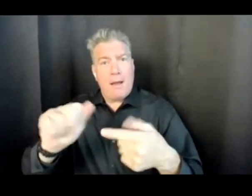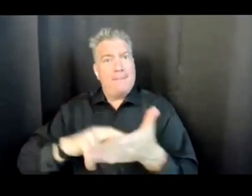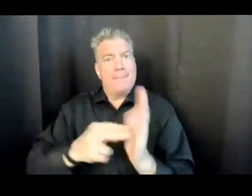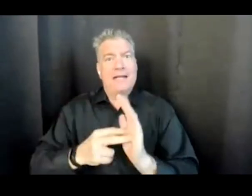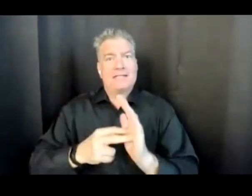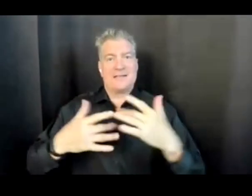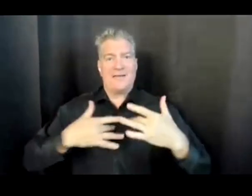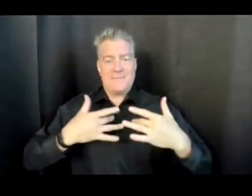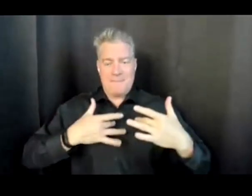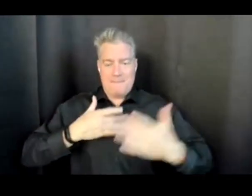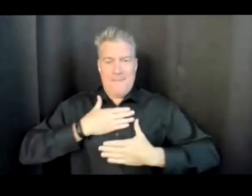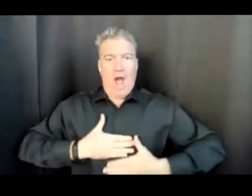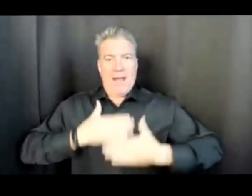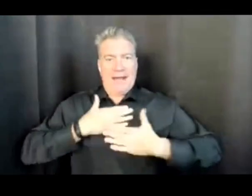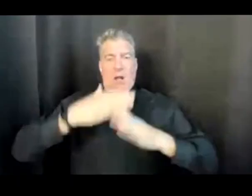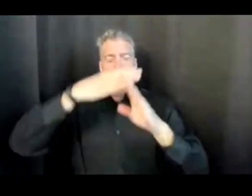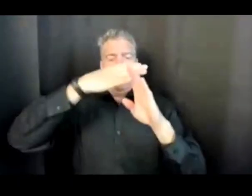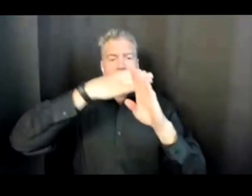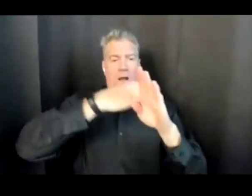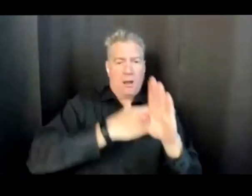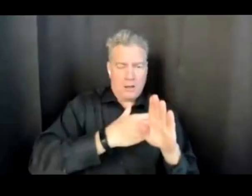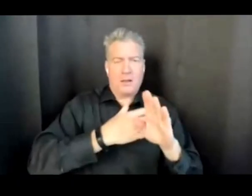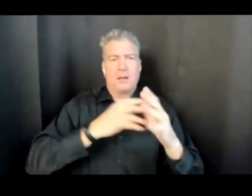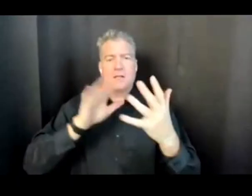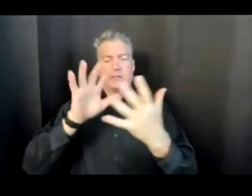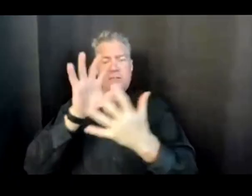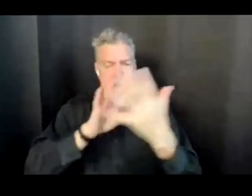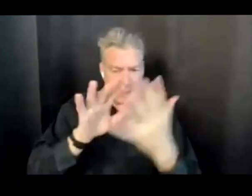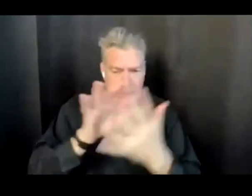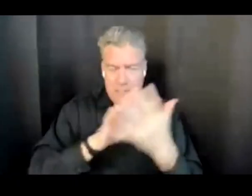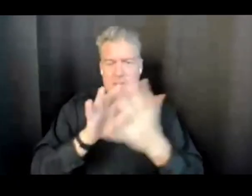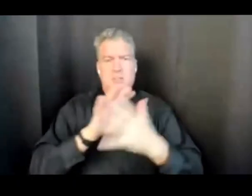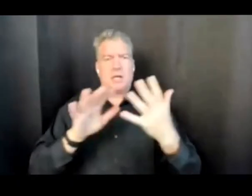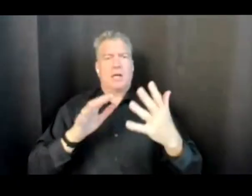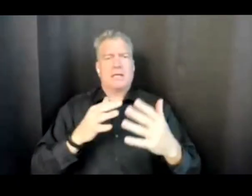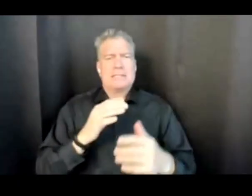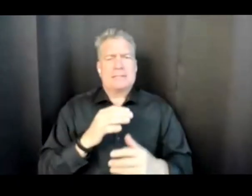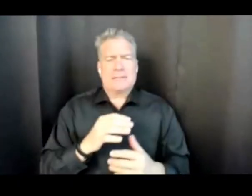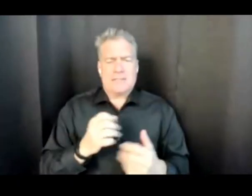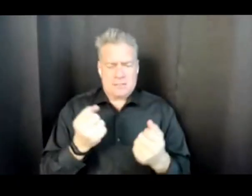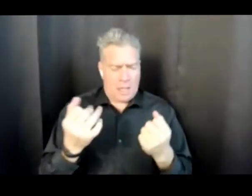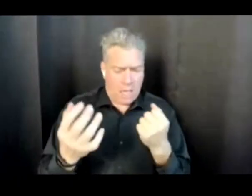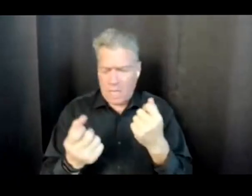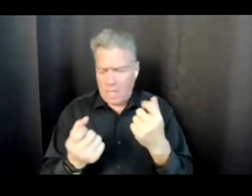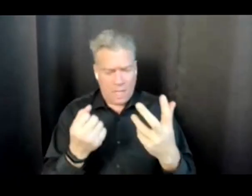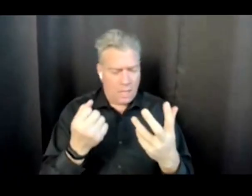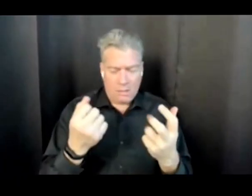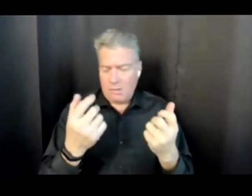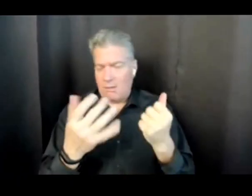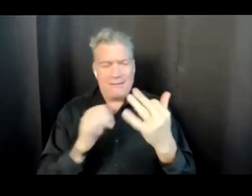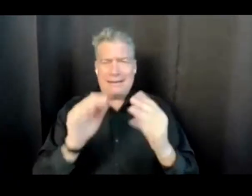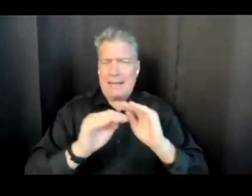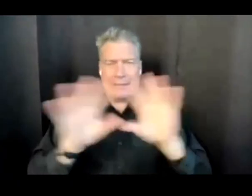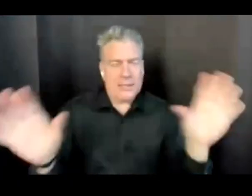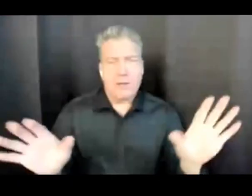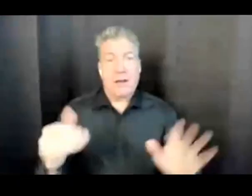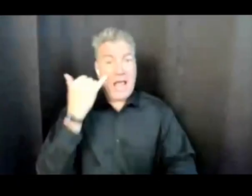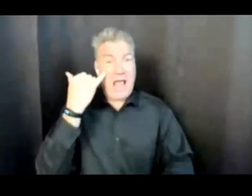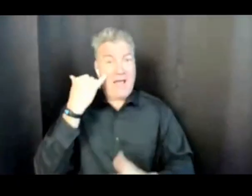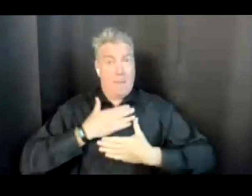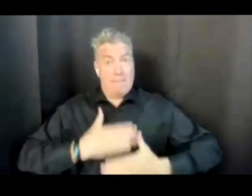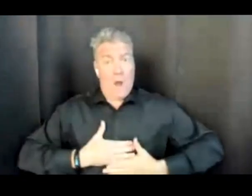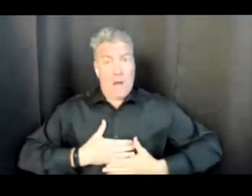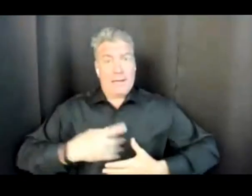hands, slurred speech, and drowsiness. If the victim's body temperature is below 95 degrees, seek medical